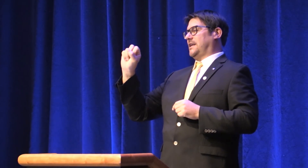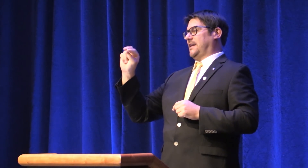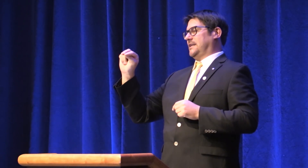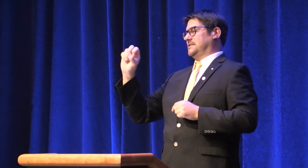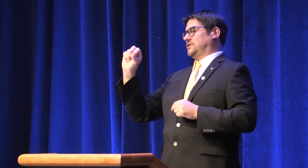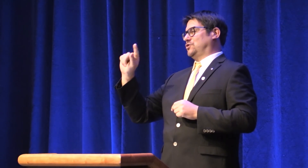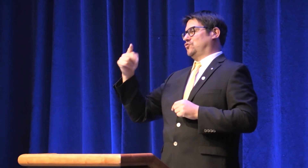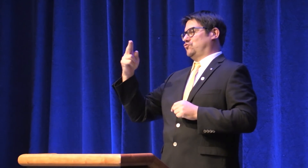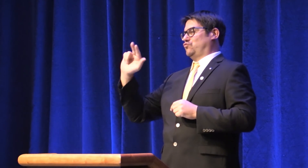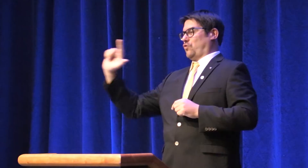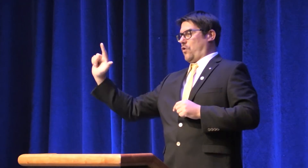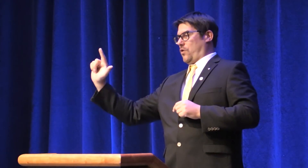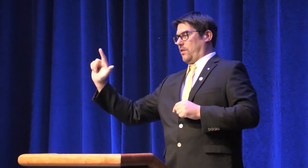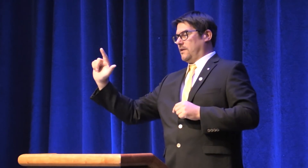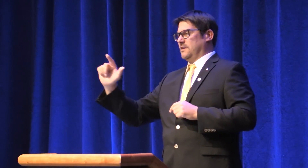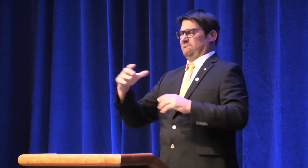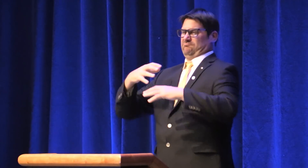you to Al Sonnenstrahl,